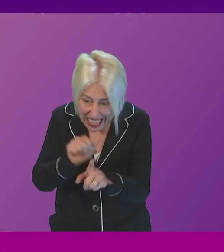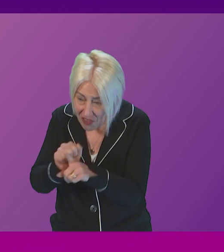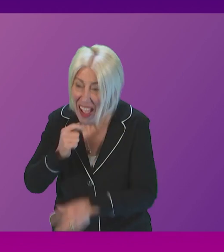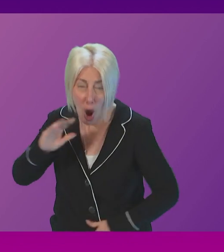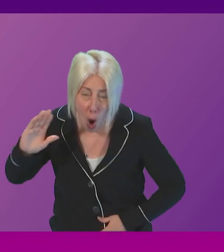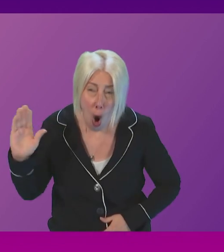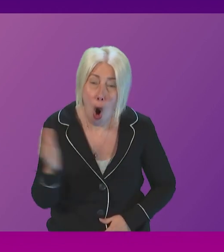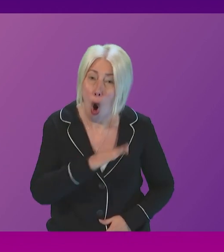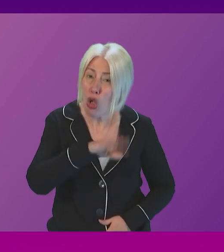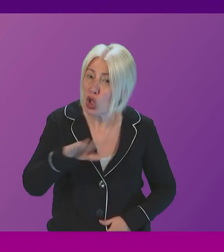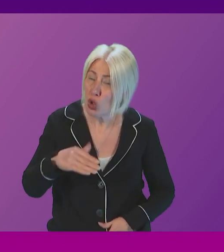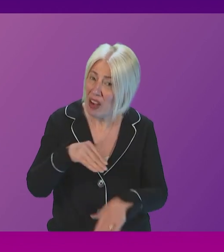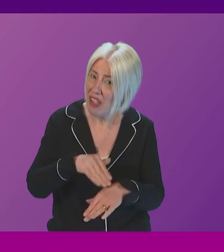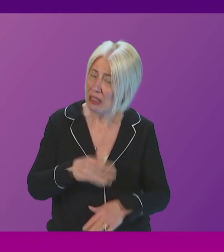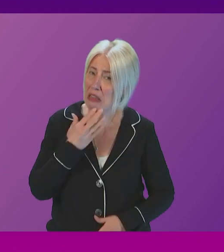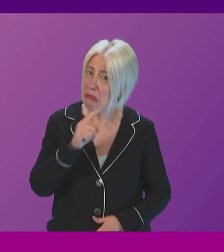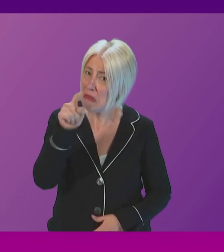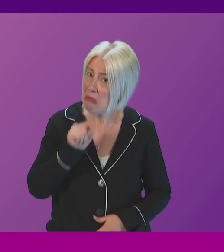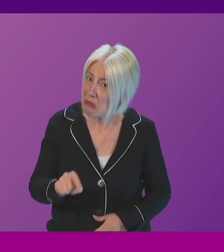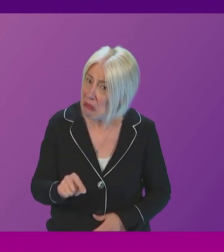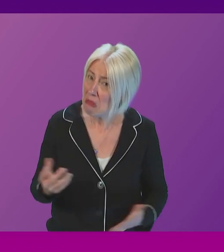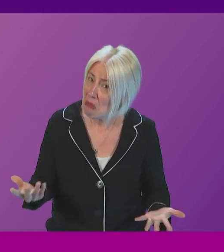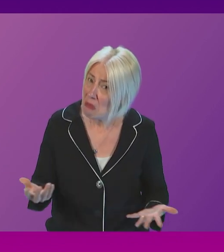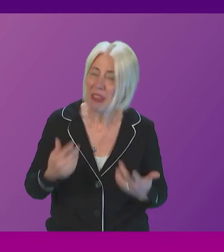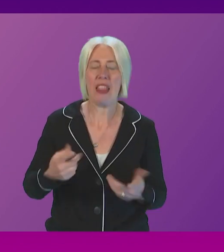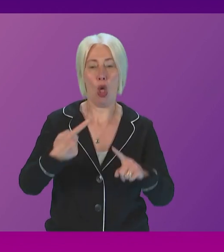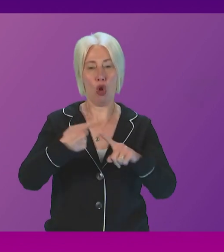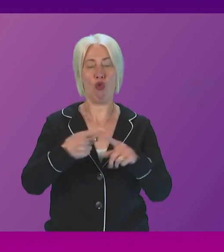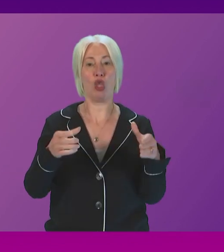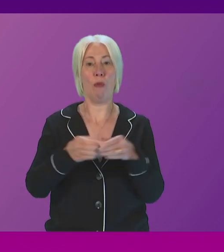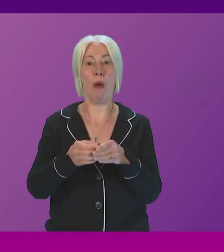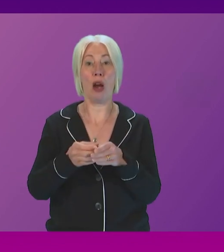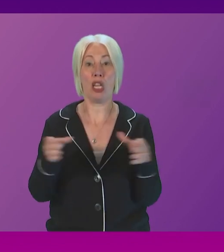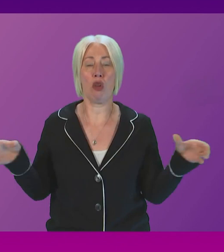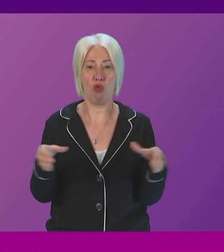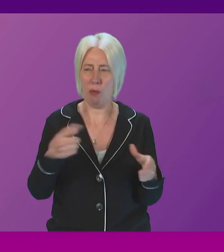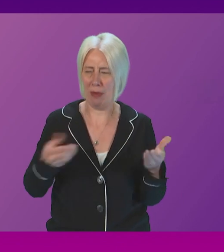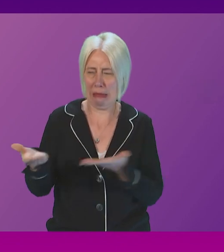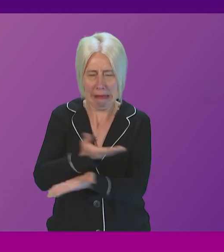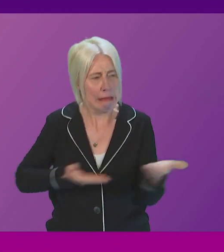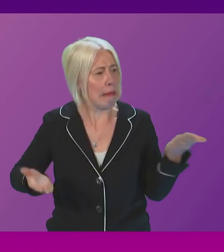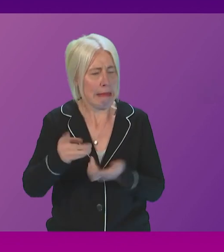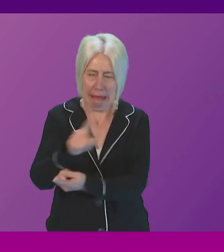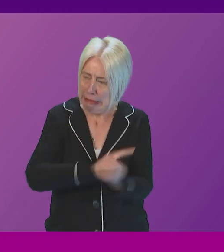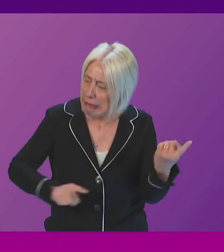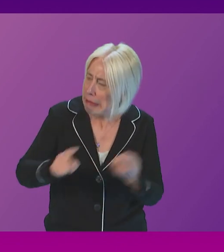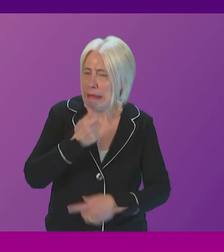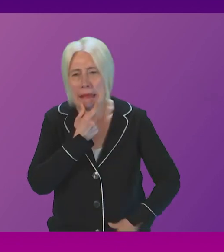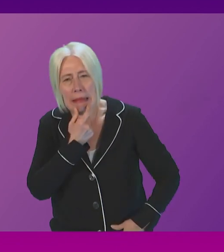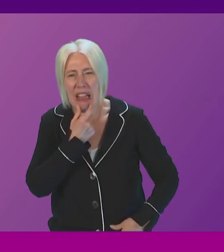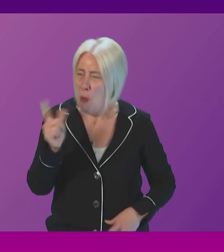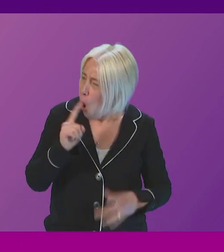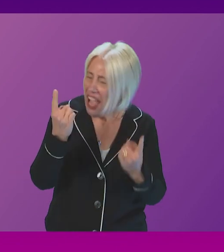affected? And then pursuing this issue on a cross-party basis, we've had a number of meetings and we've tried to understand what those